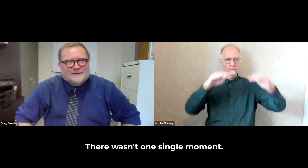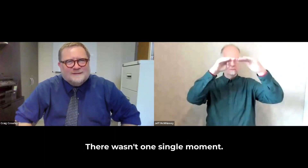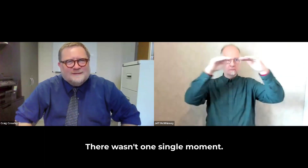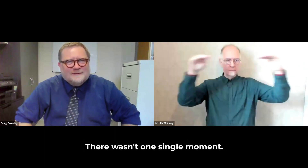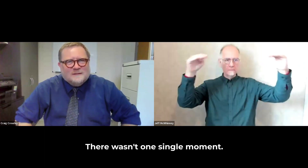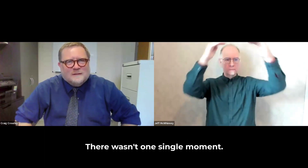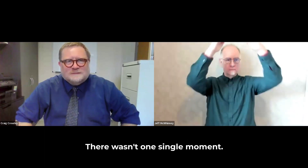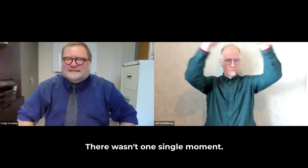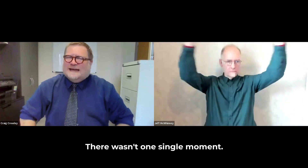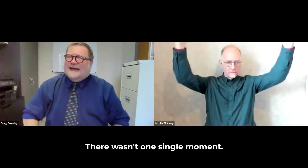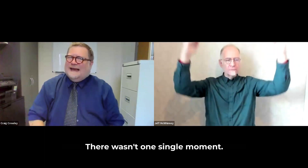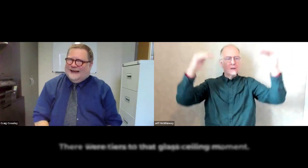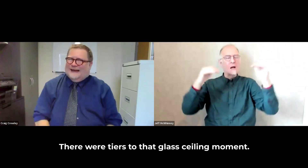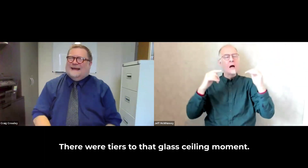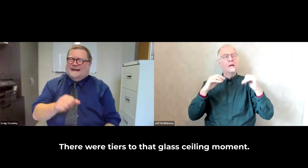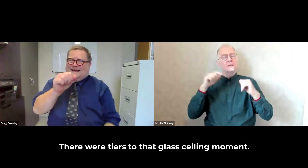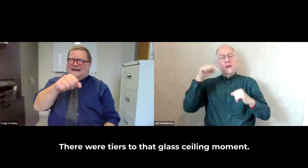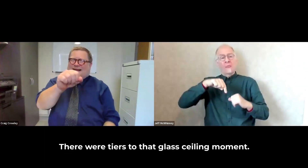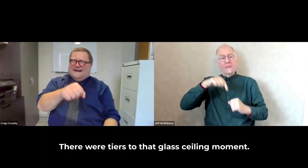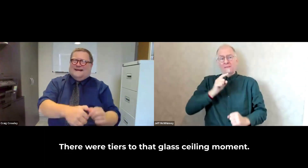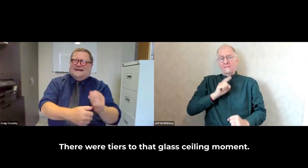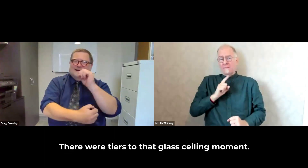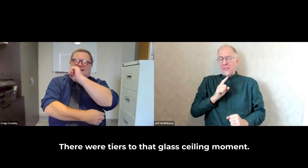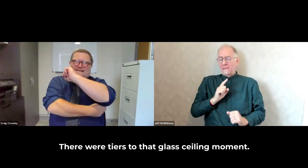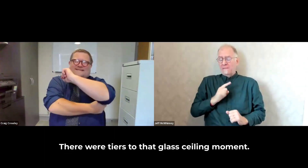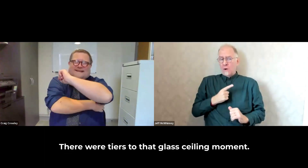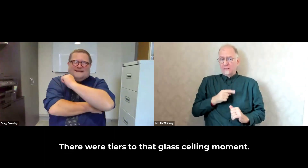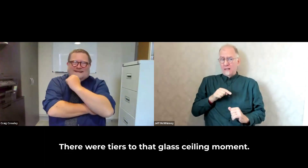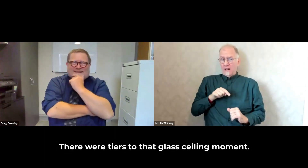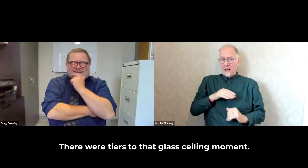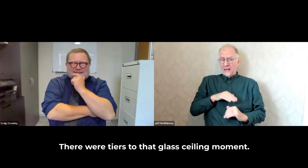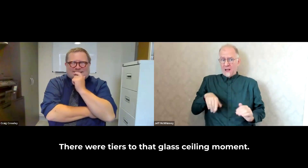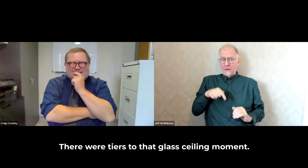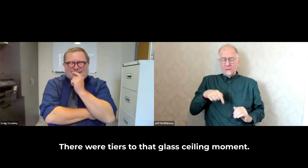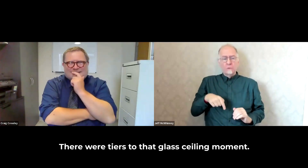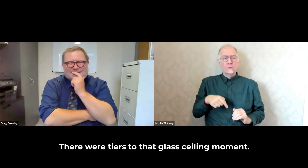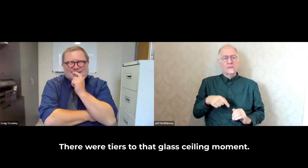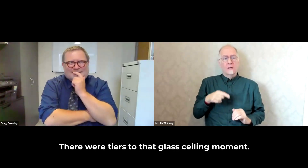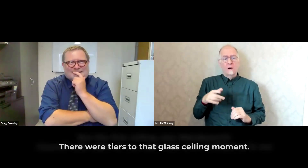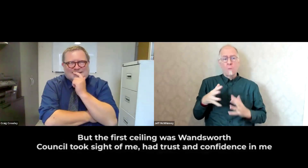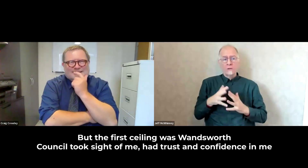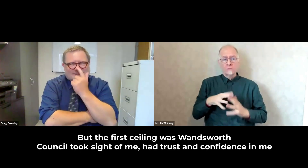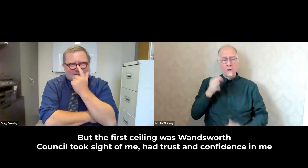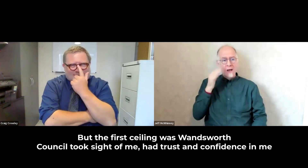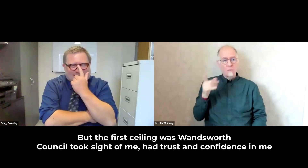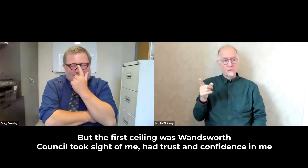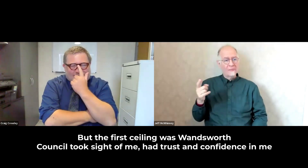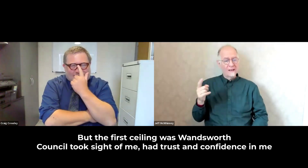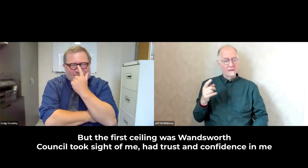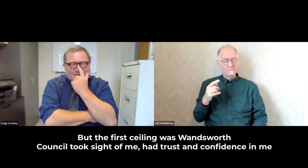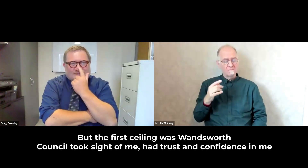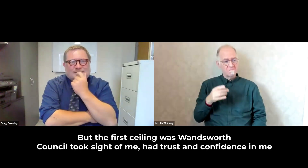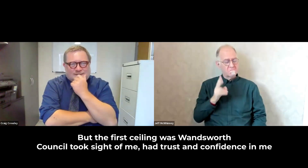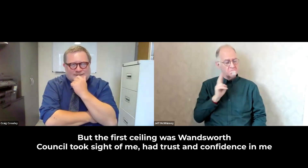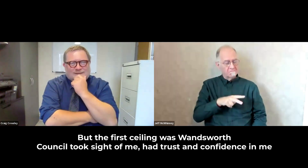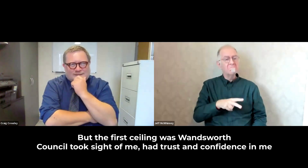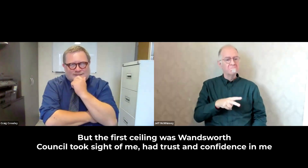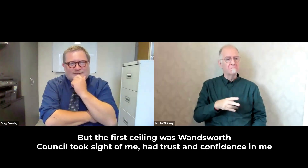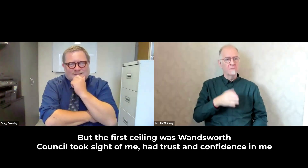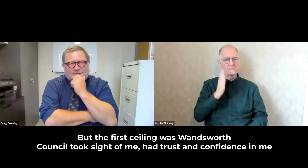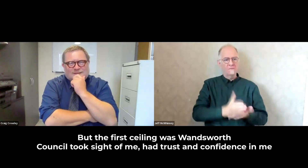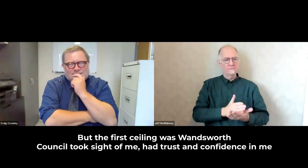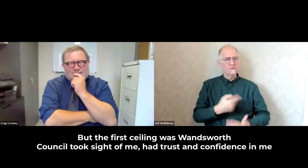There wasn't one single moment. There were tiers to that glass ceiling moment. But the first ceiling was